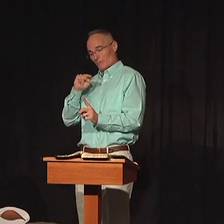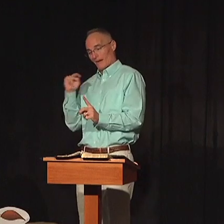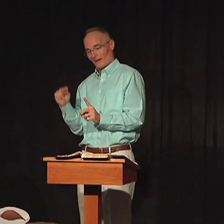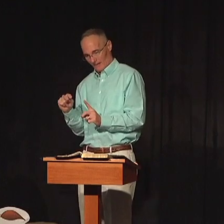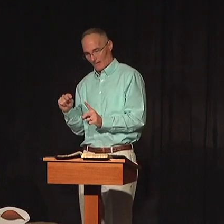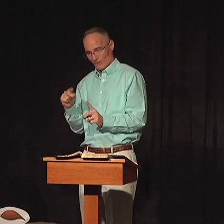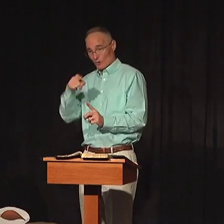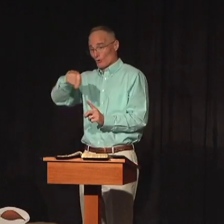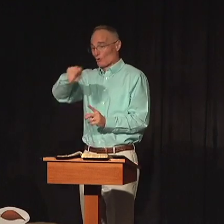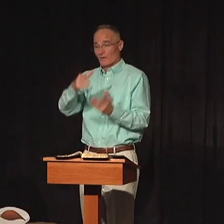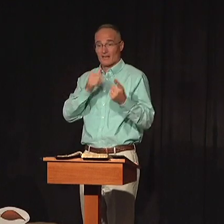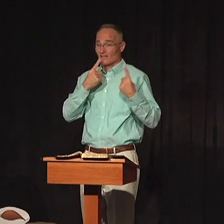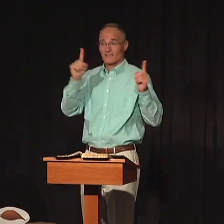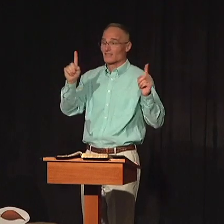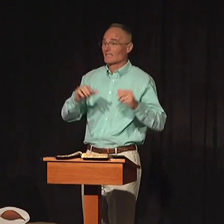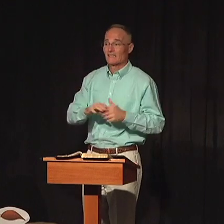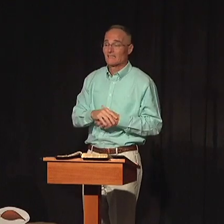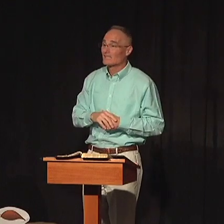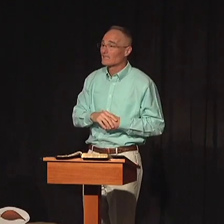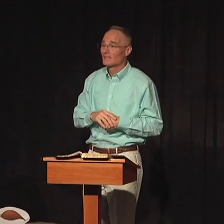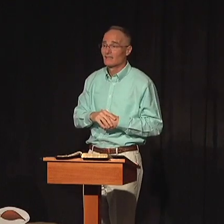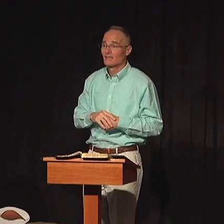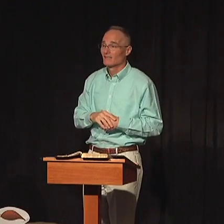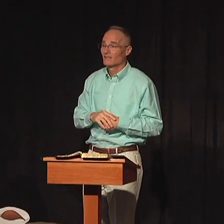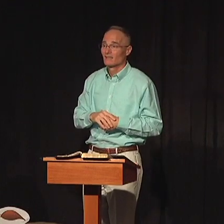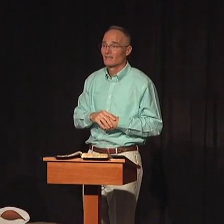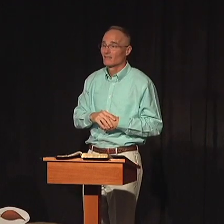And from the human perspective, you might not succeed.